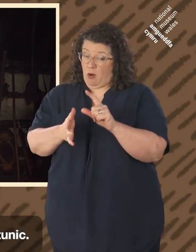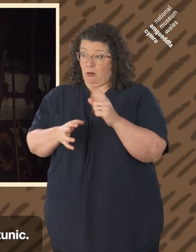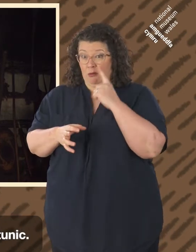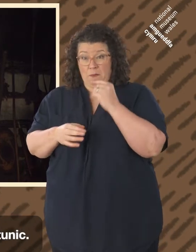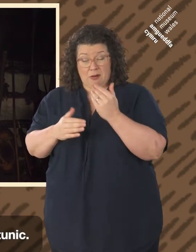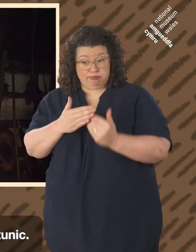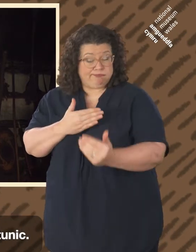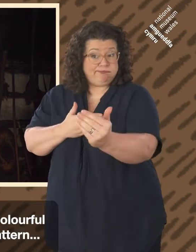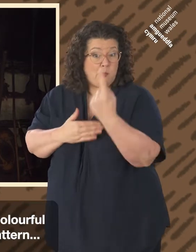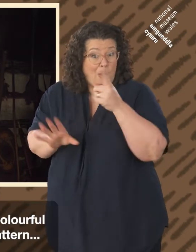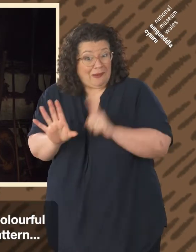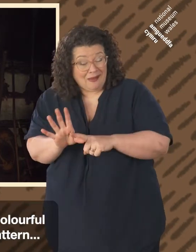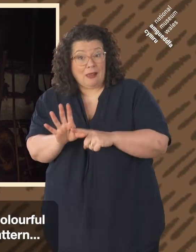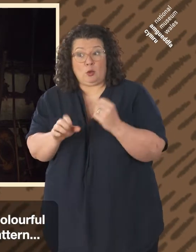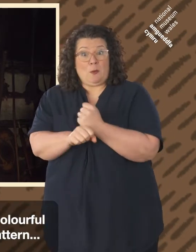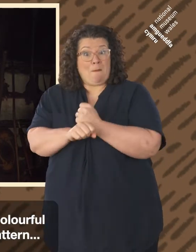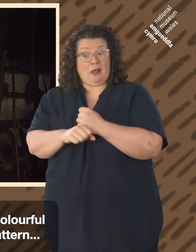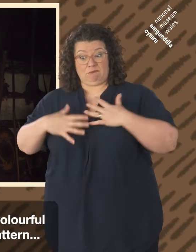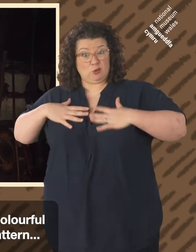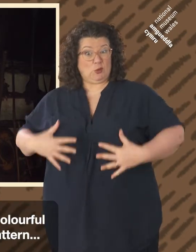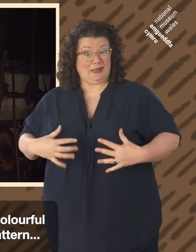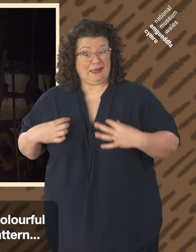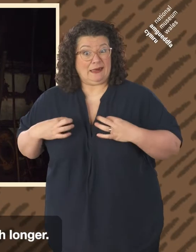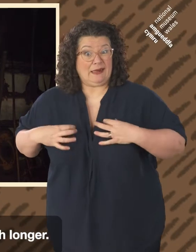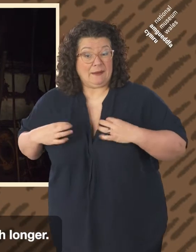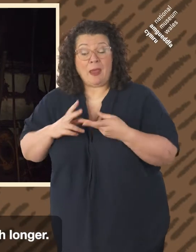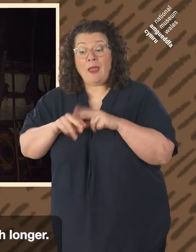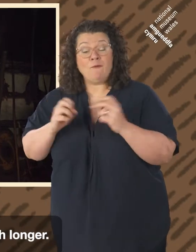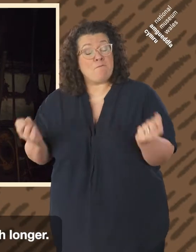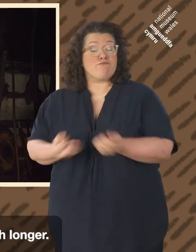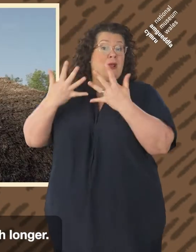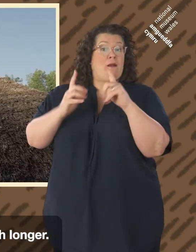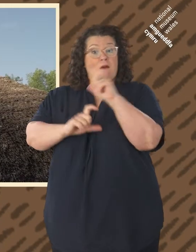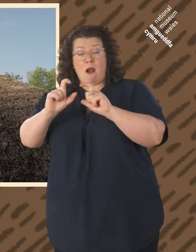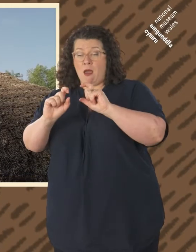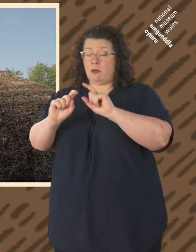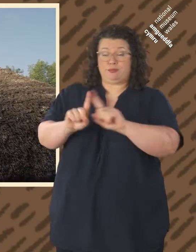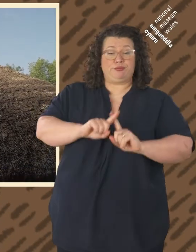similar to this tunic. If it was brightly colourful and had lots of pattern, it would take much longer.